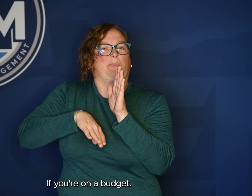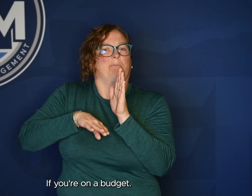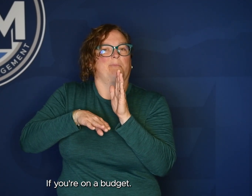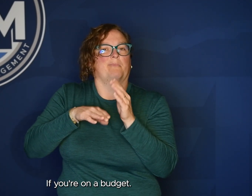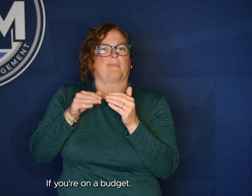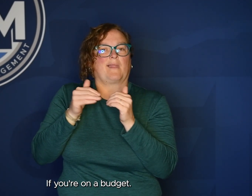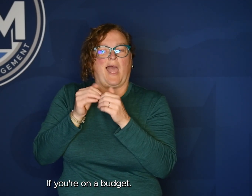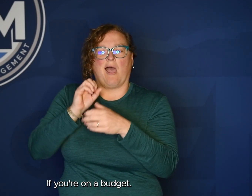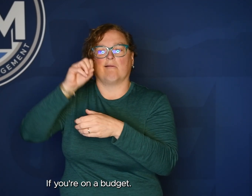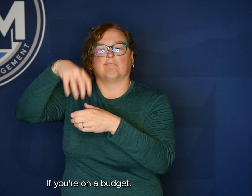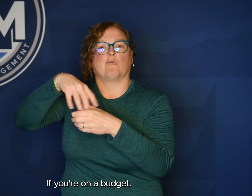on a budget.